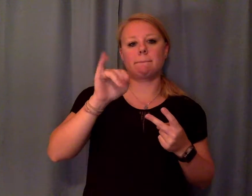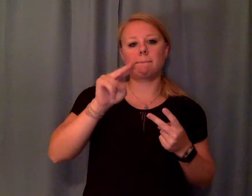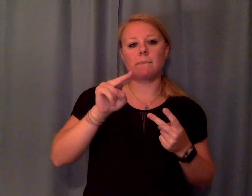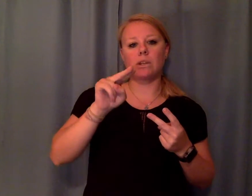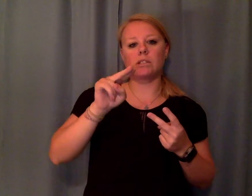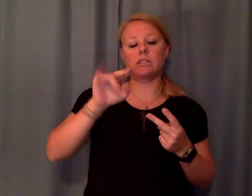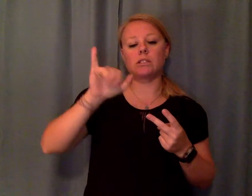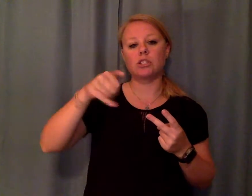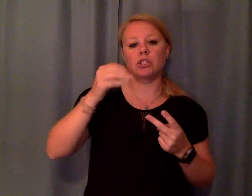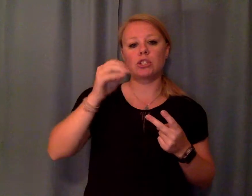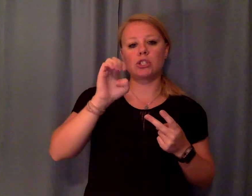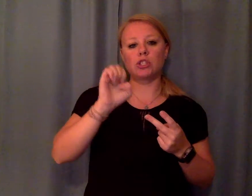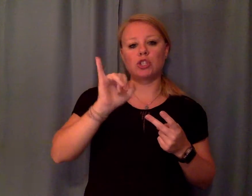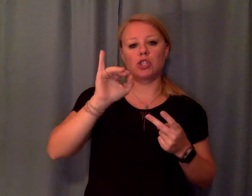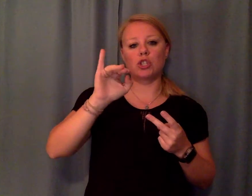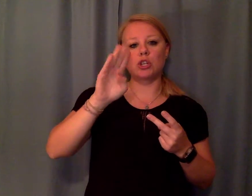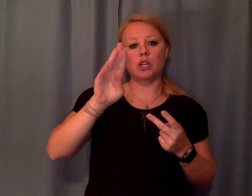which is a Justin Bieber whack-a-mole.